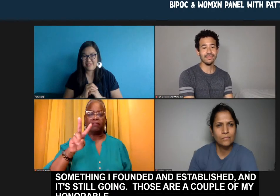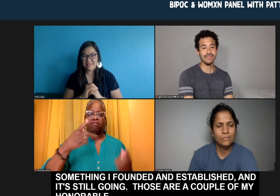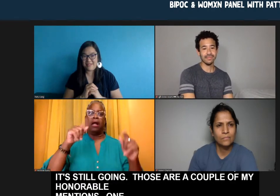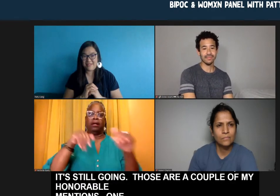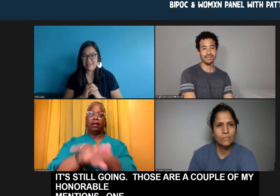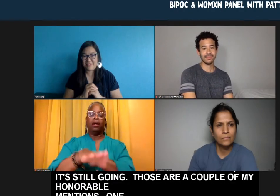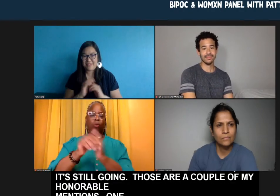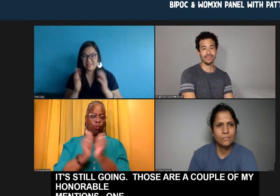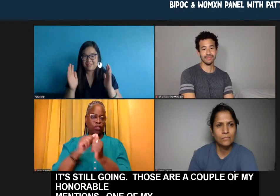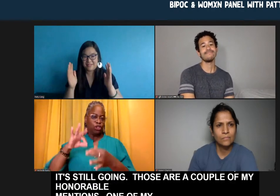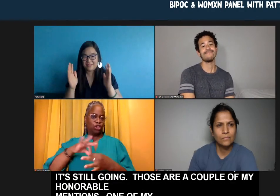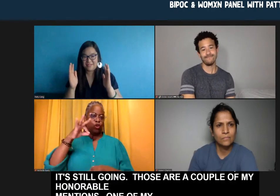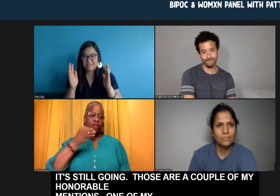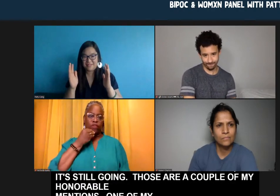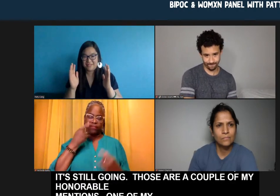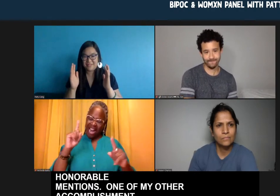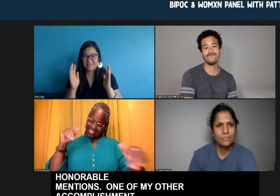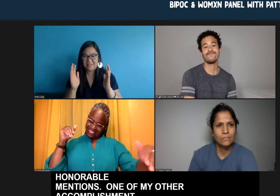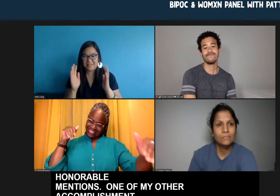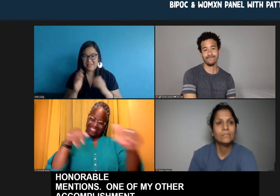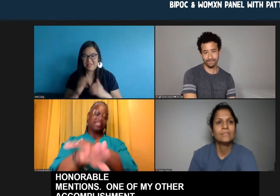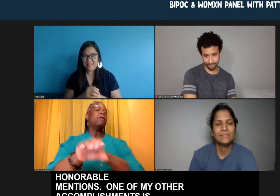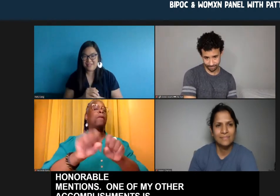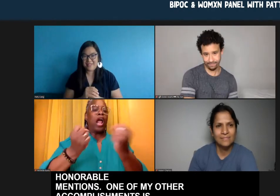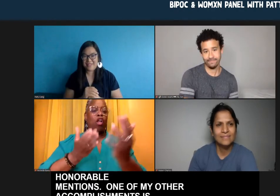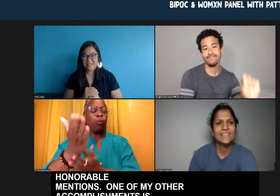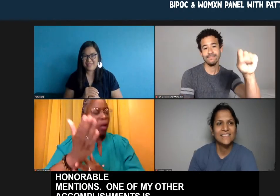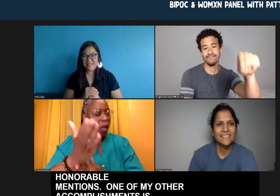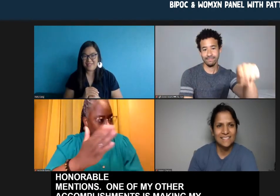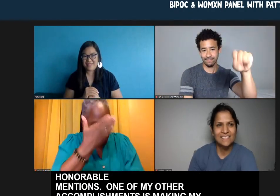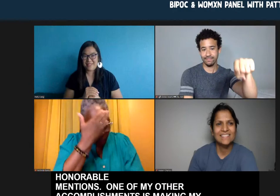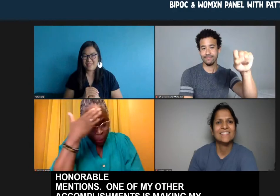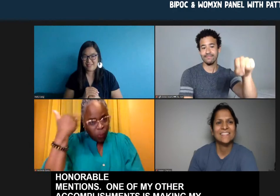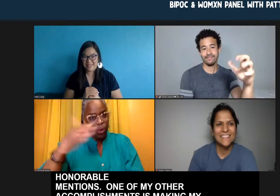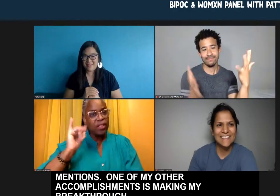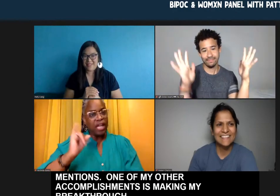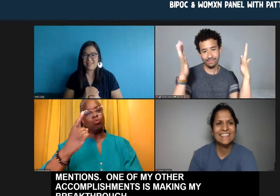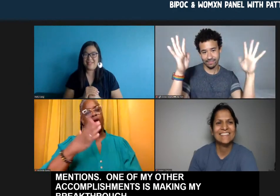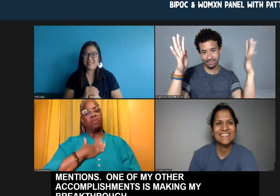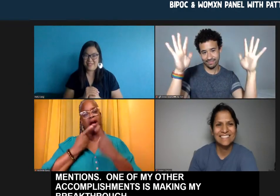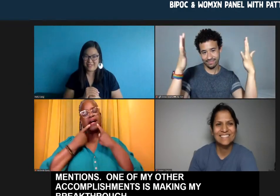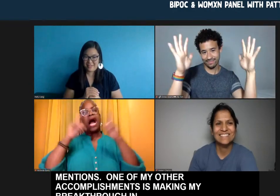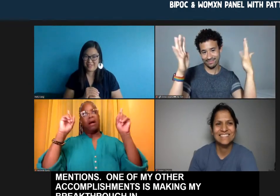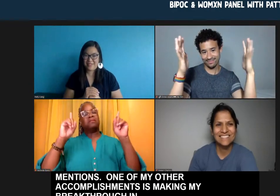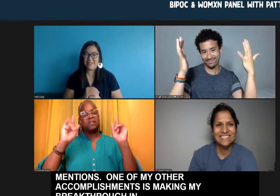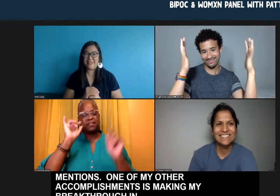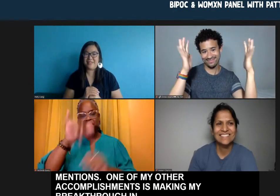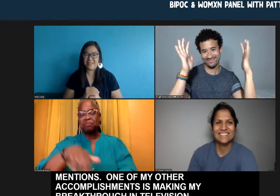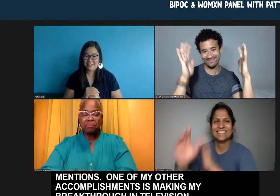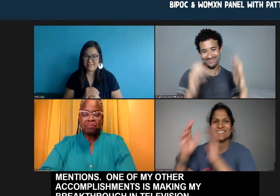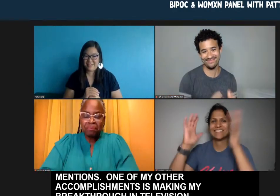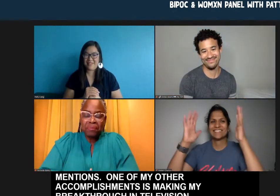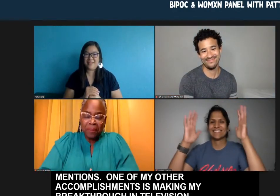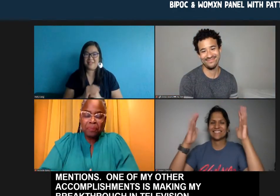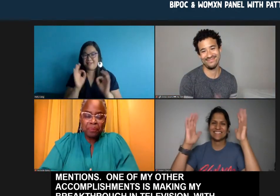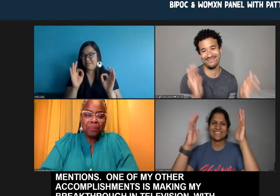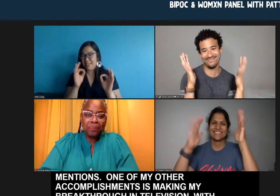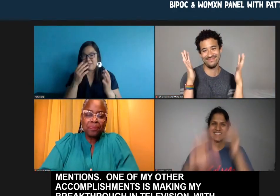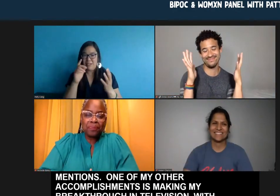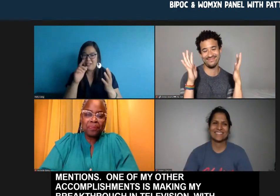is making my breakthrough in television, you know, with Soul Food. It was finally. Yes,